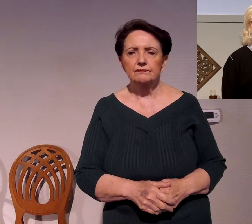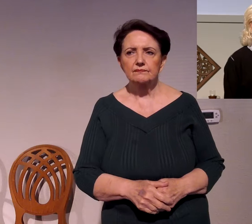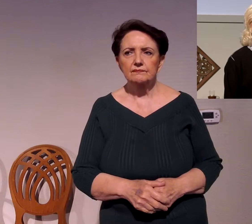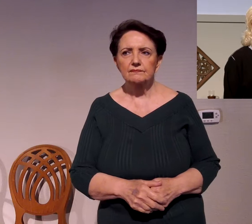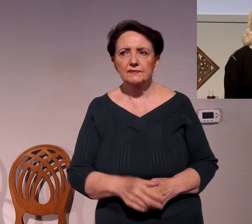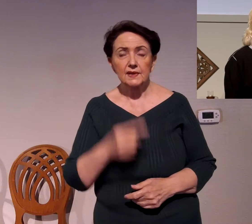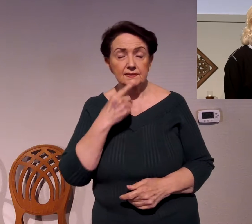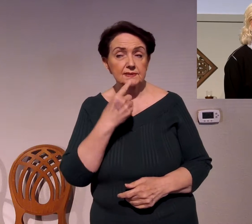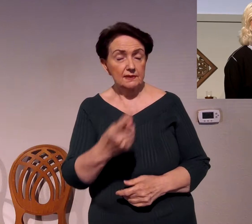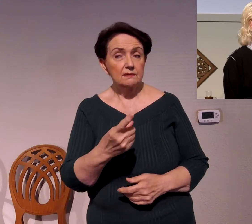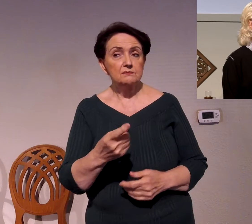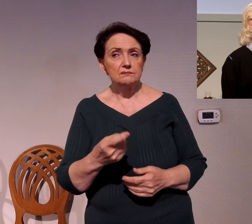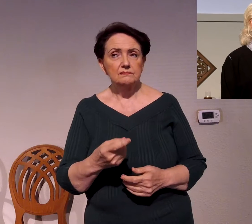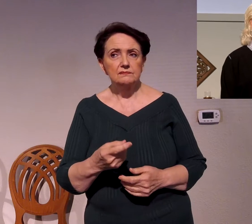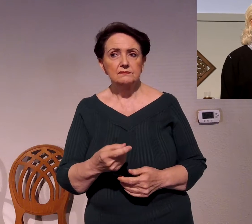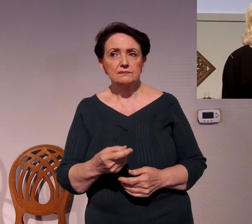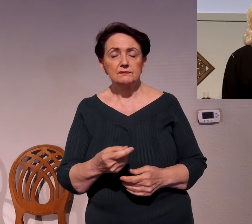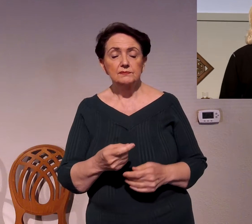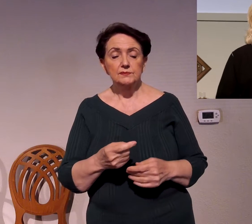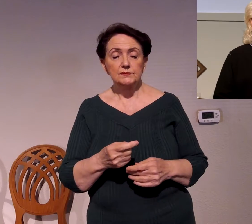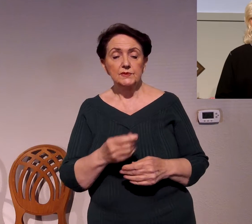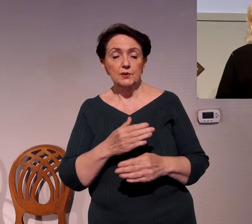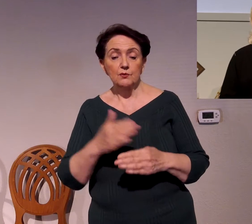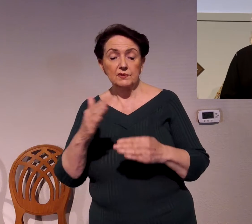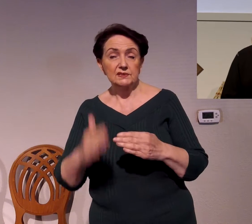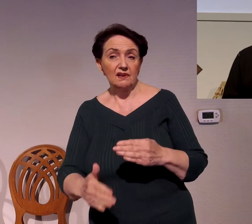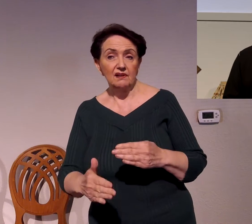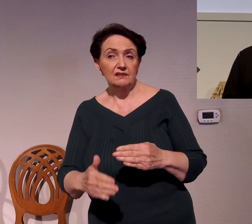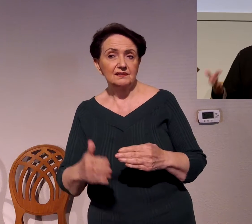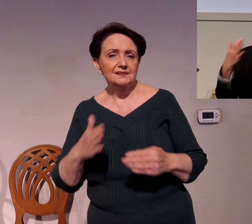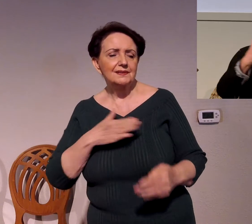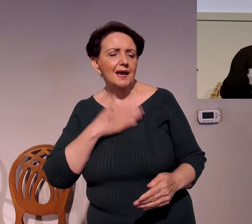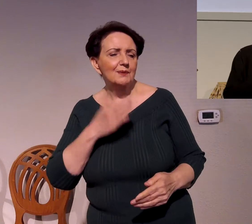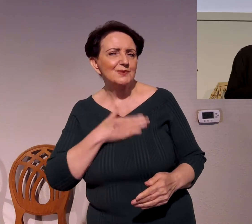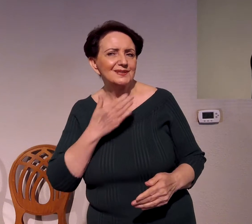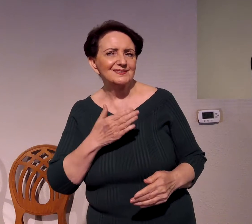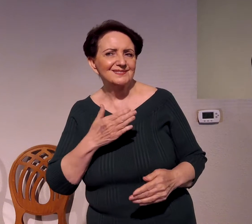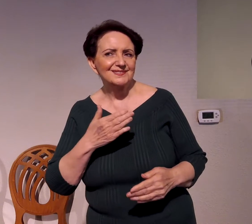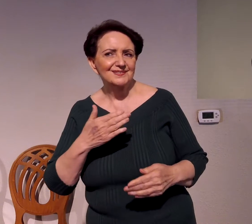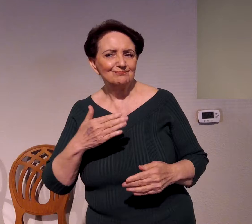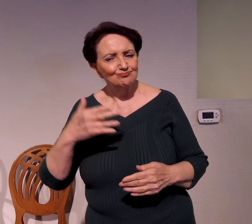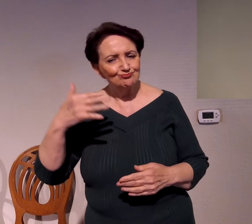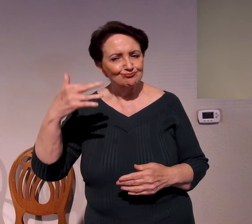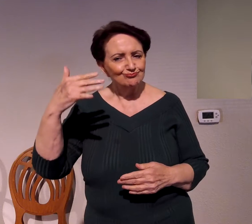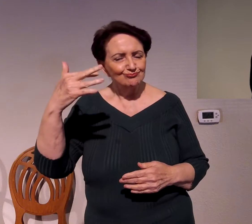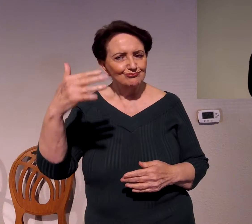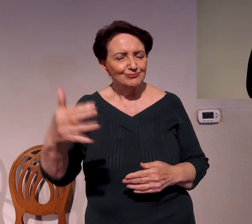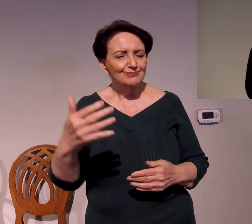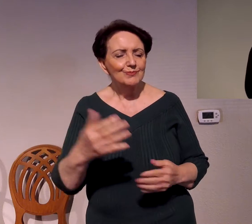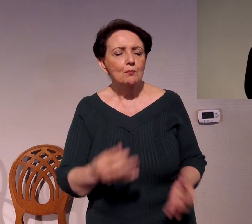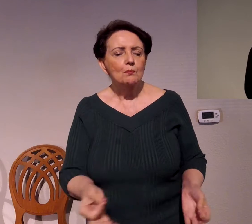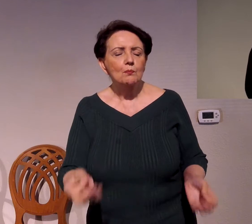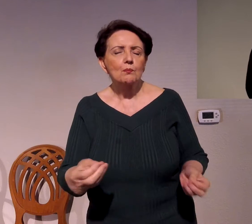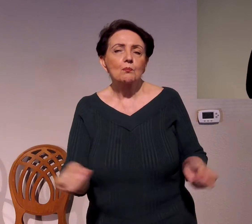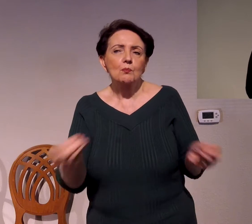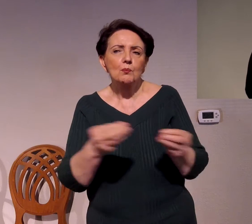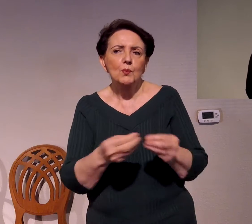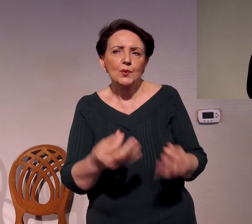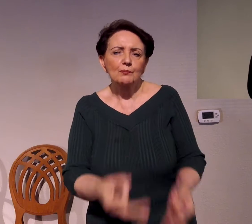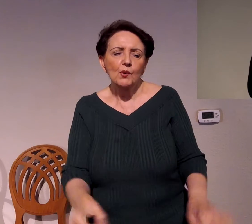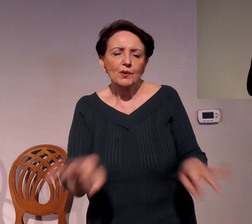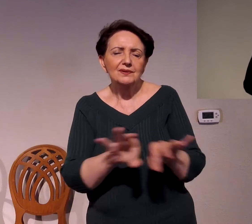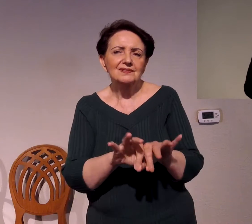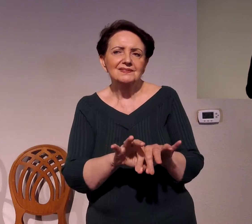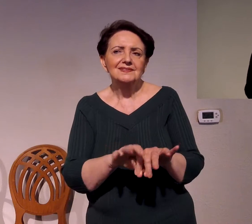As I said, the byproduct of that is happiness along the way. More importantly, it is a deep and profound